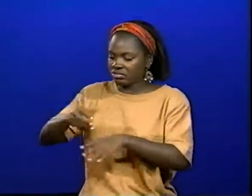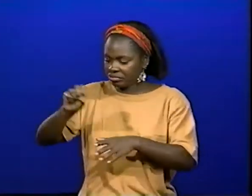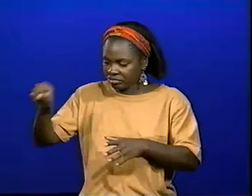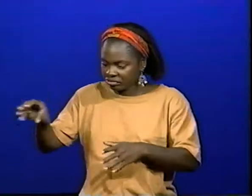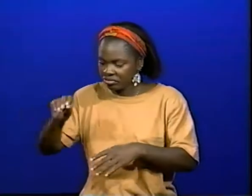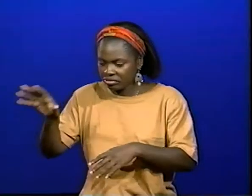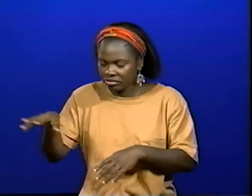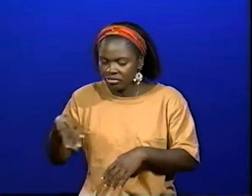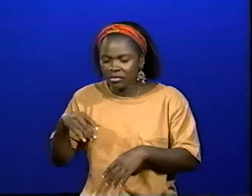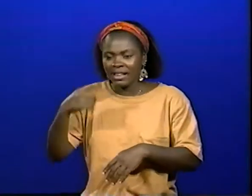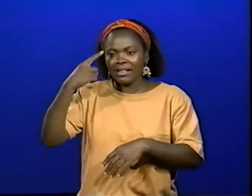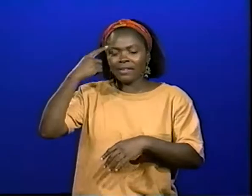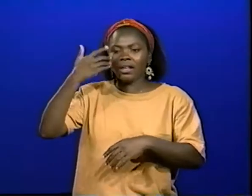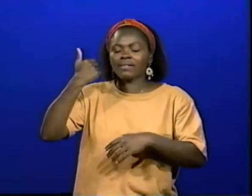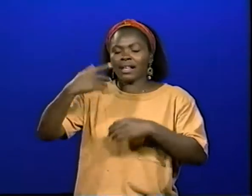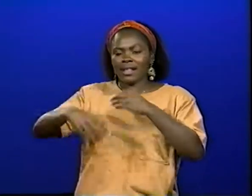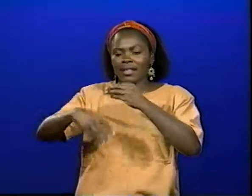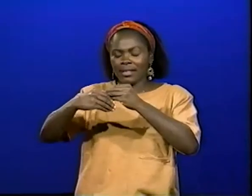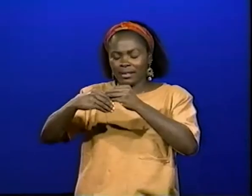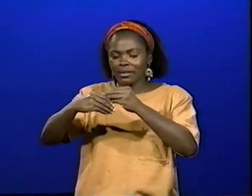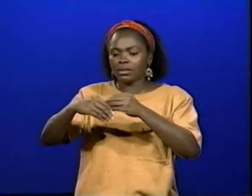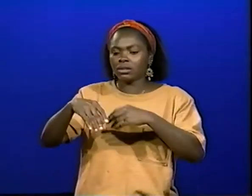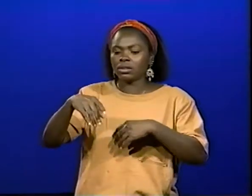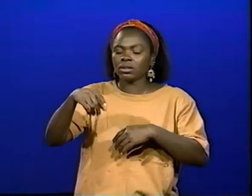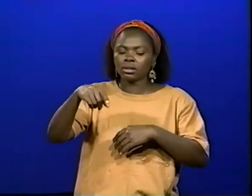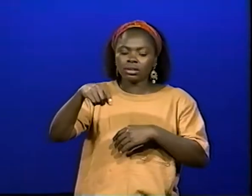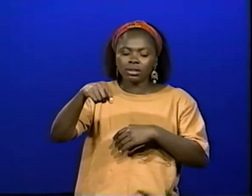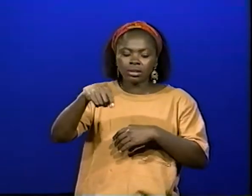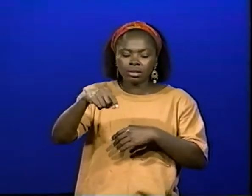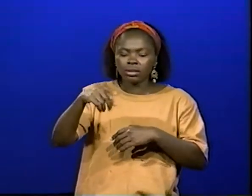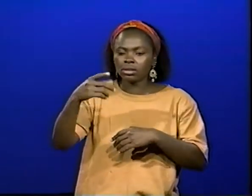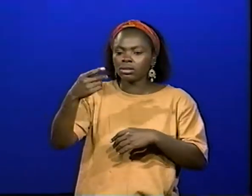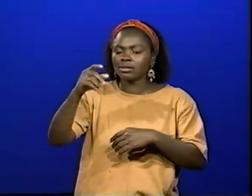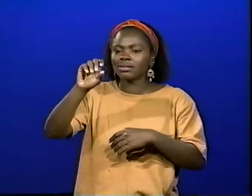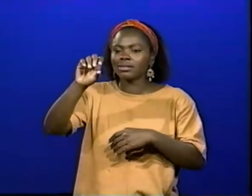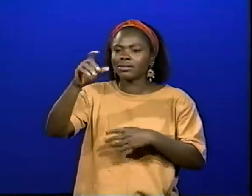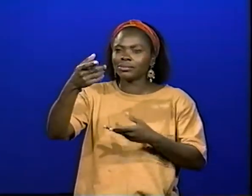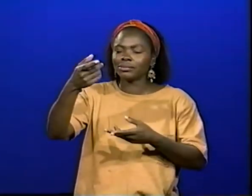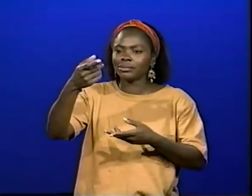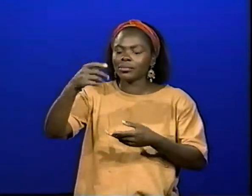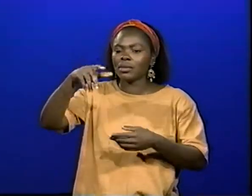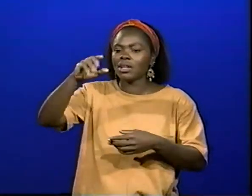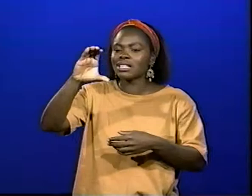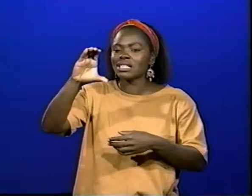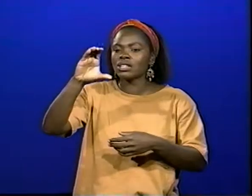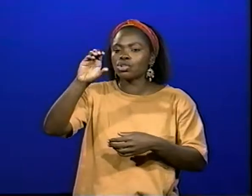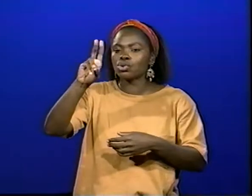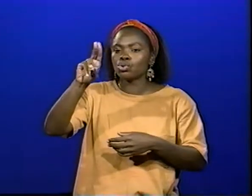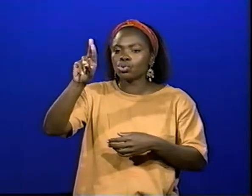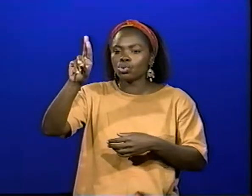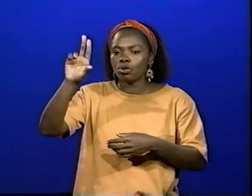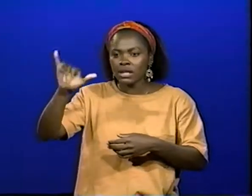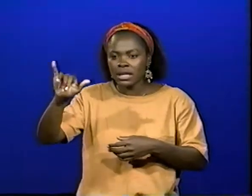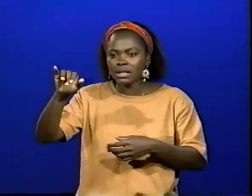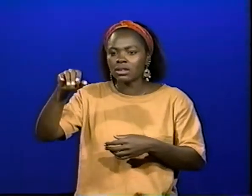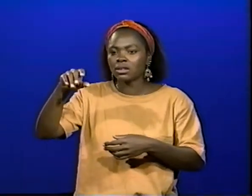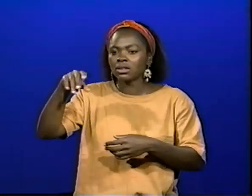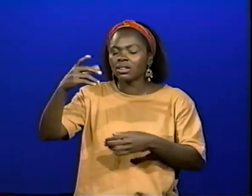And once you've chopped everything up, put that in the pan. I'm trying to think if I forgot to add anything. You need